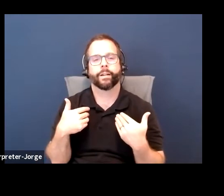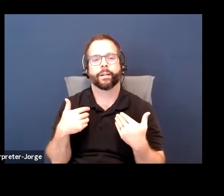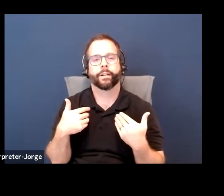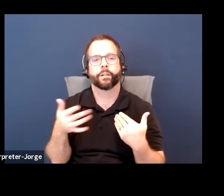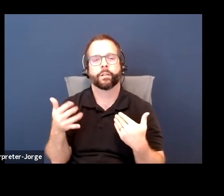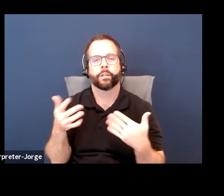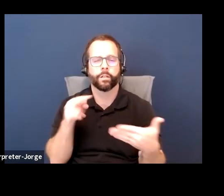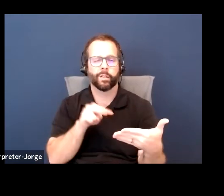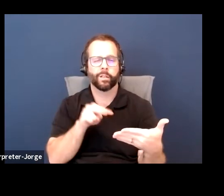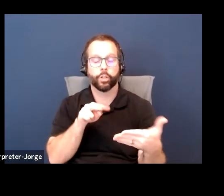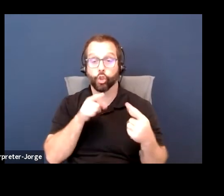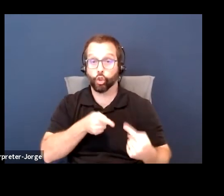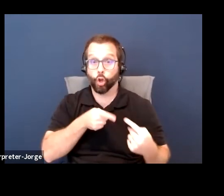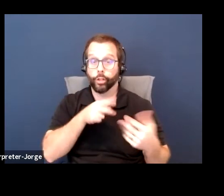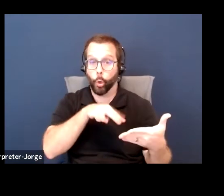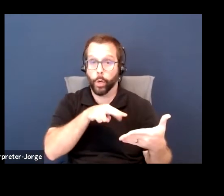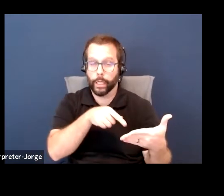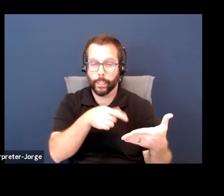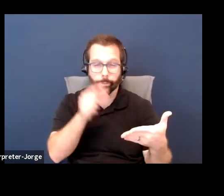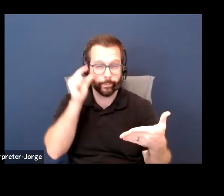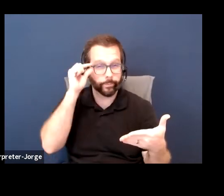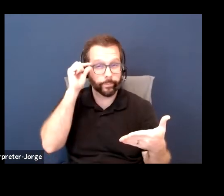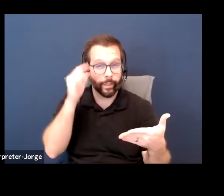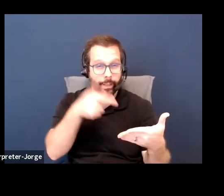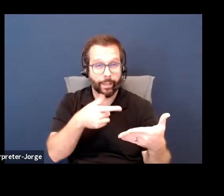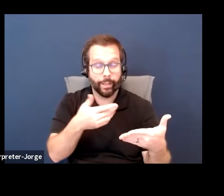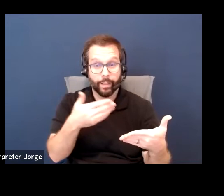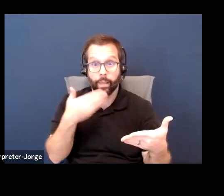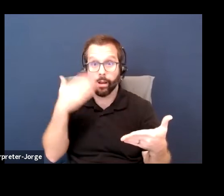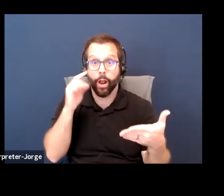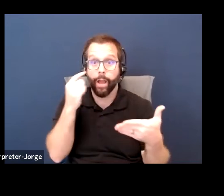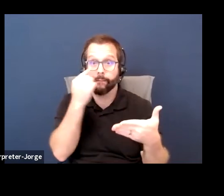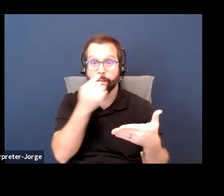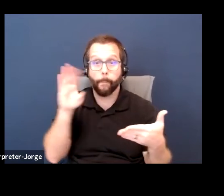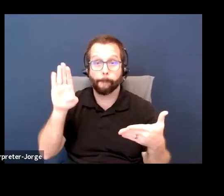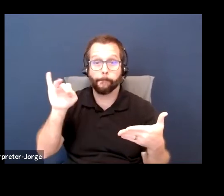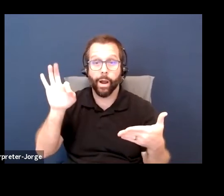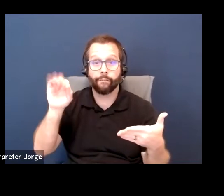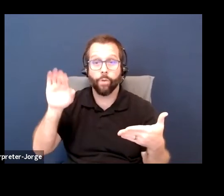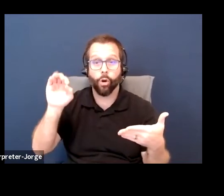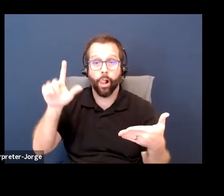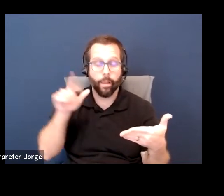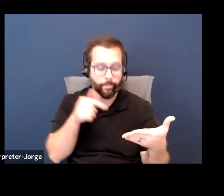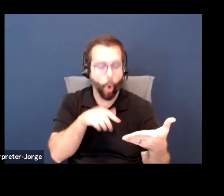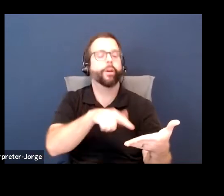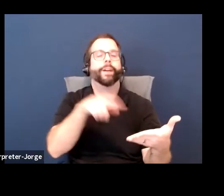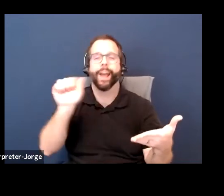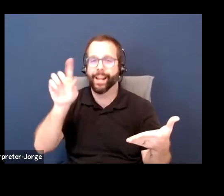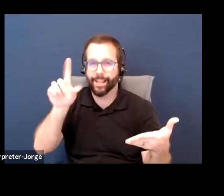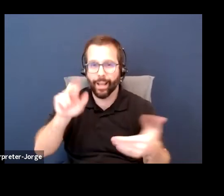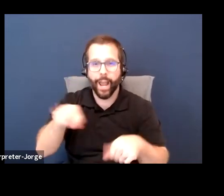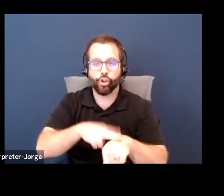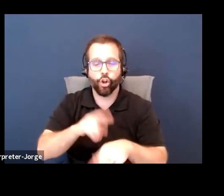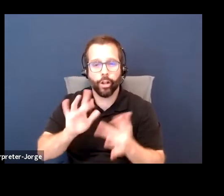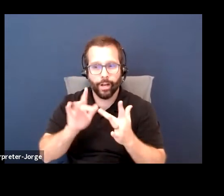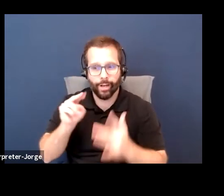I'm struggling to read. Thank gosh, I have bifocals on these things. The ADA National Network, the Eastern